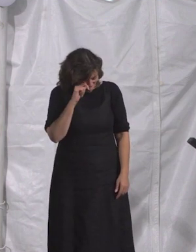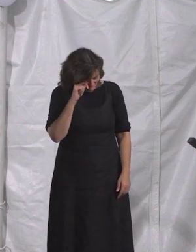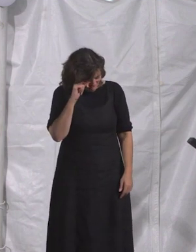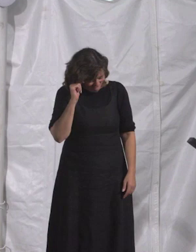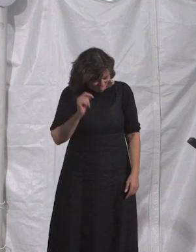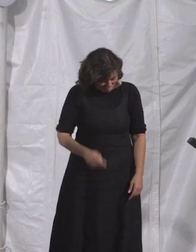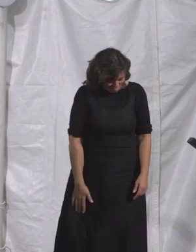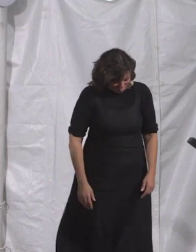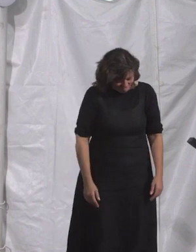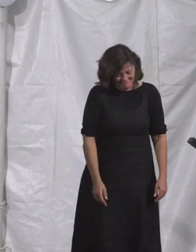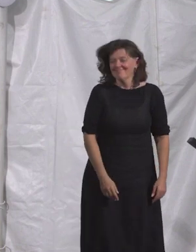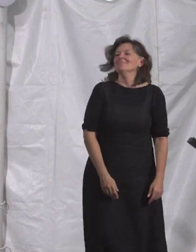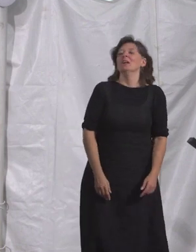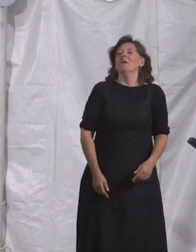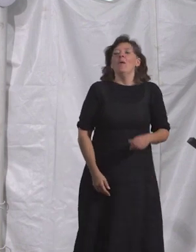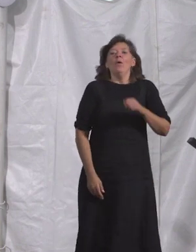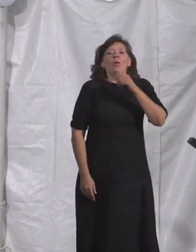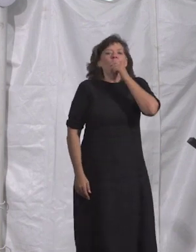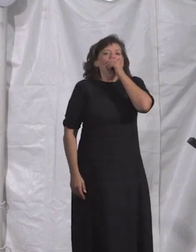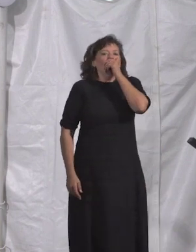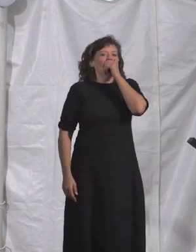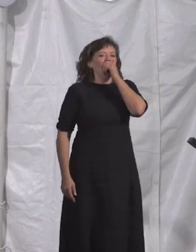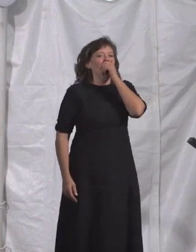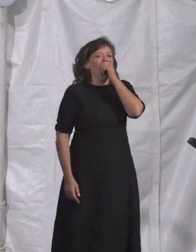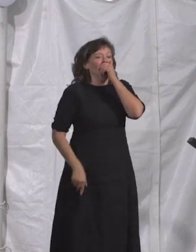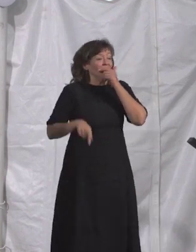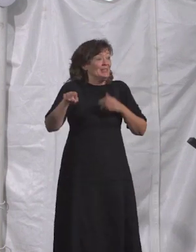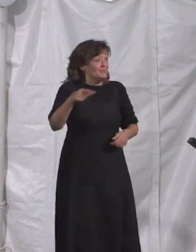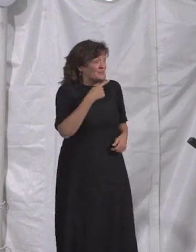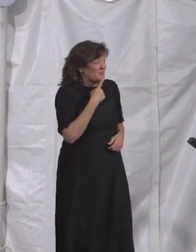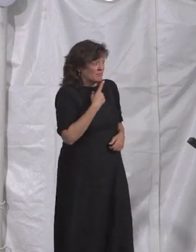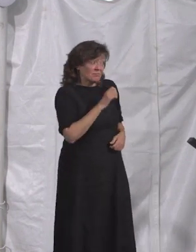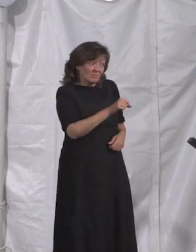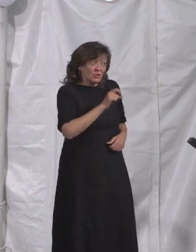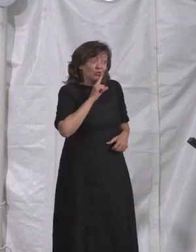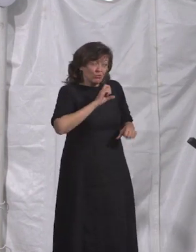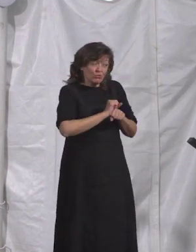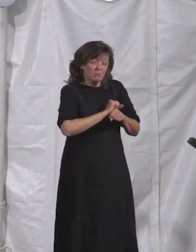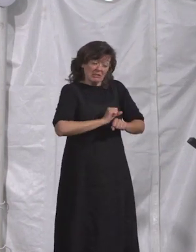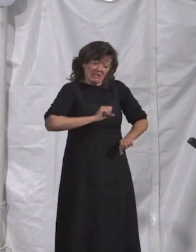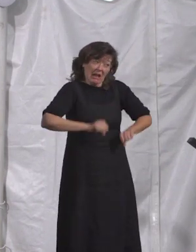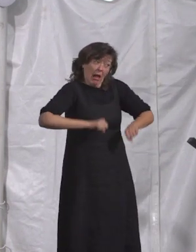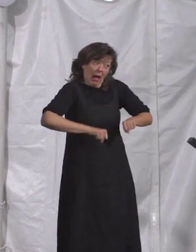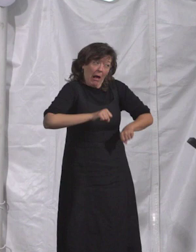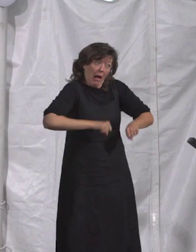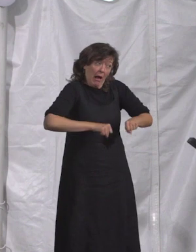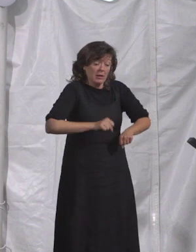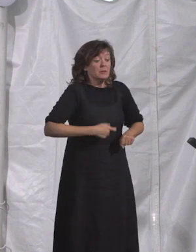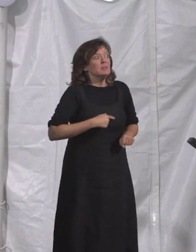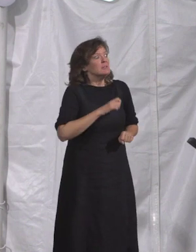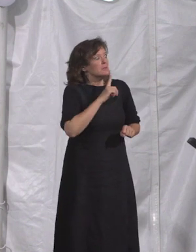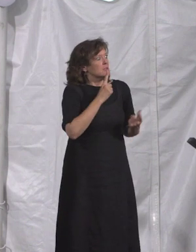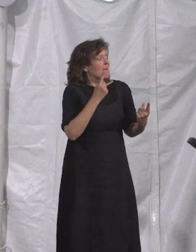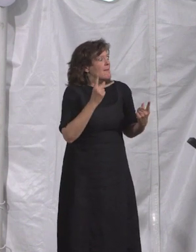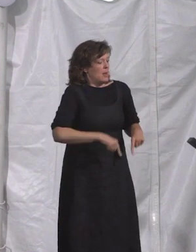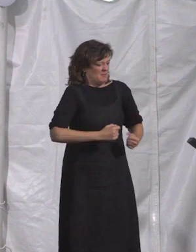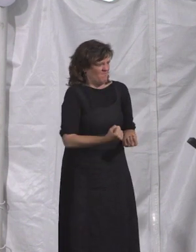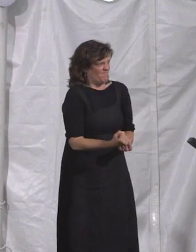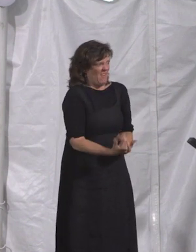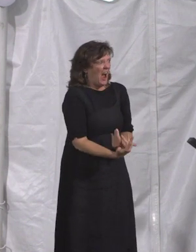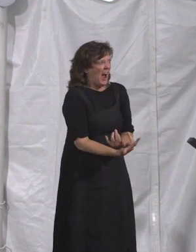when Nora said stuff like, you can set your chains on fire, all the boys in the neighborhood were like, uh-huh,